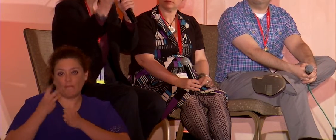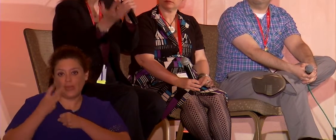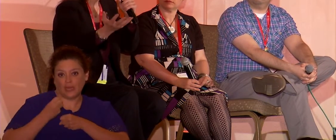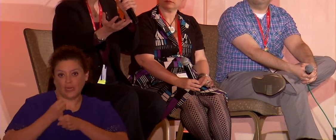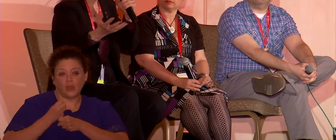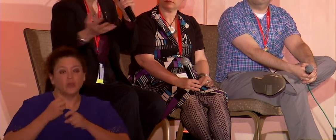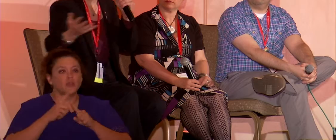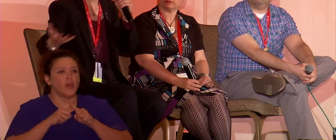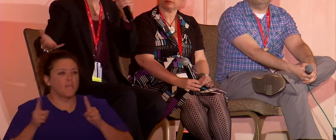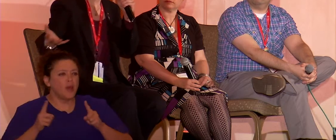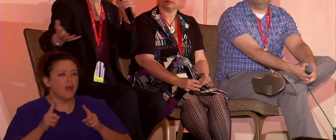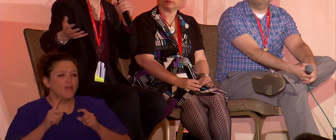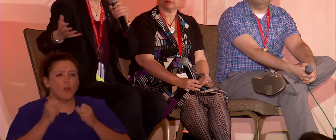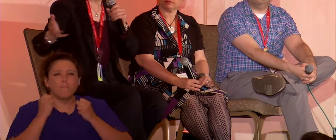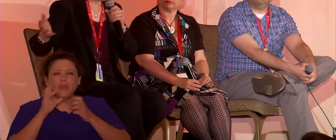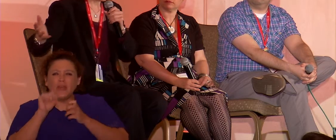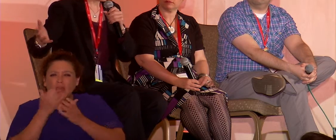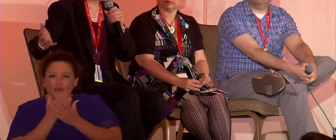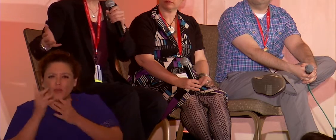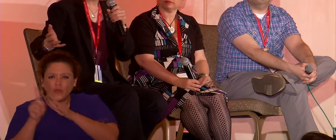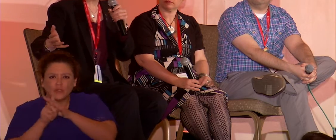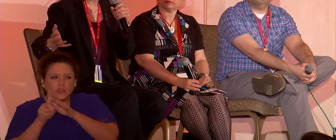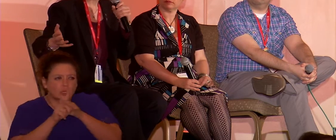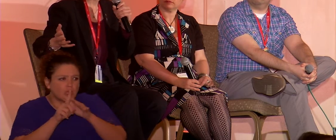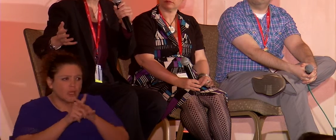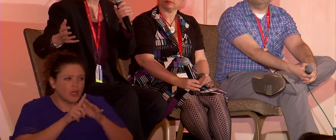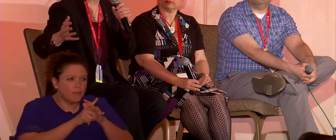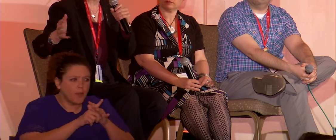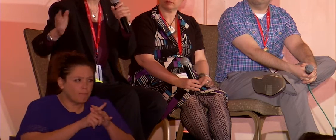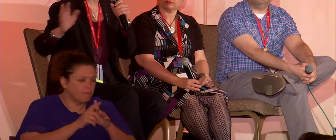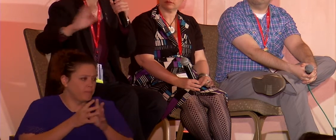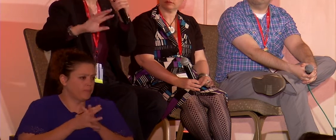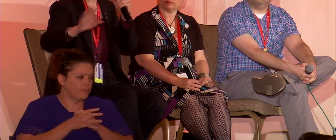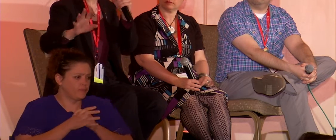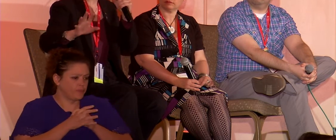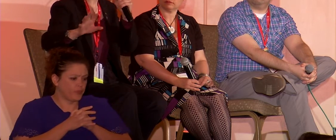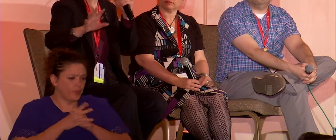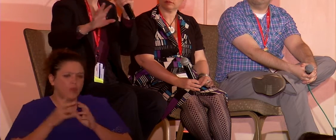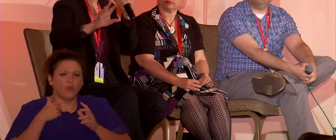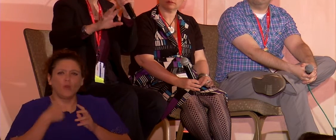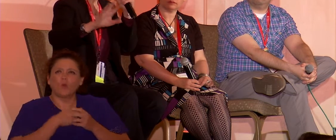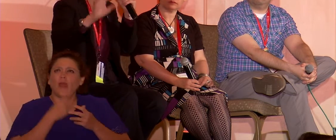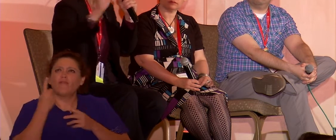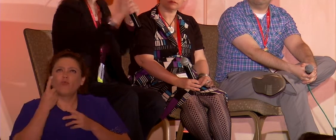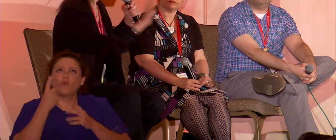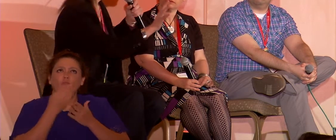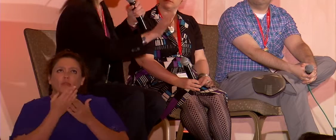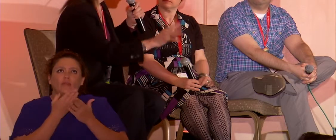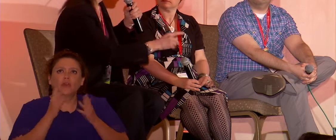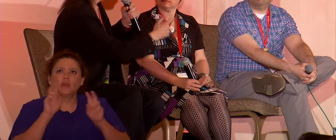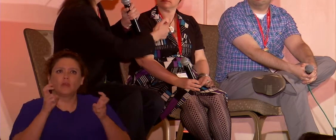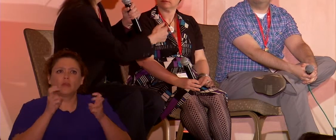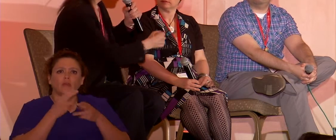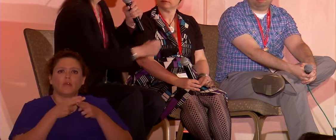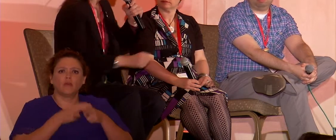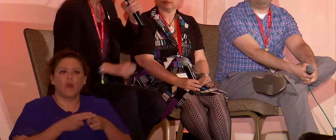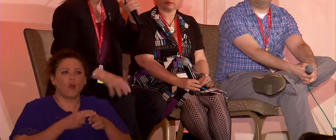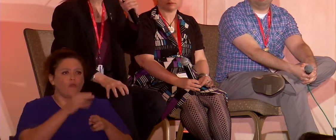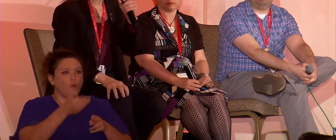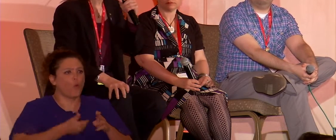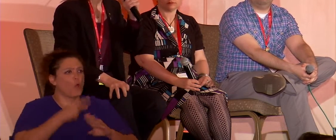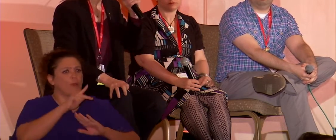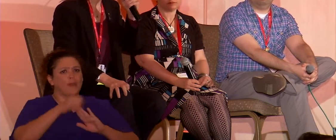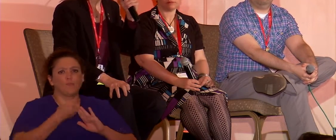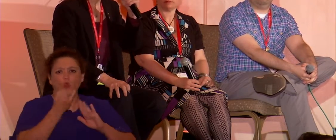the reason there's any faith is we have this thing called the Welcoming Project. And it's all this faith, everything